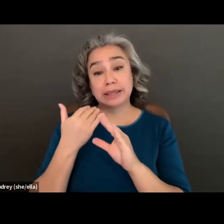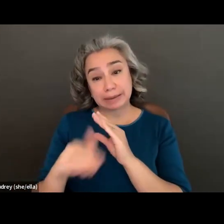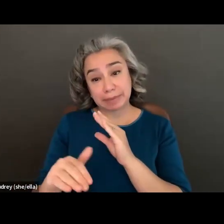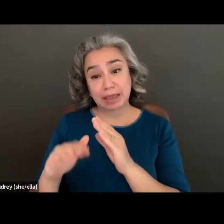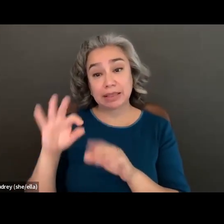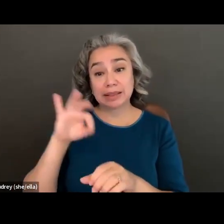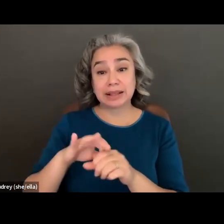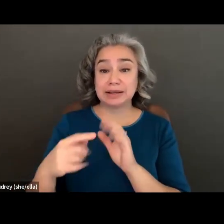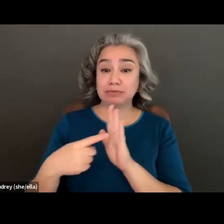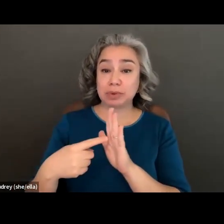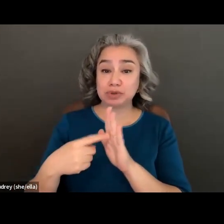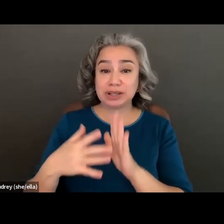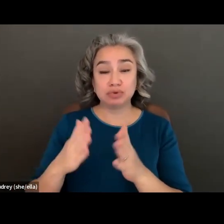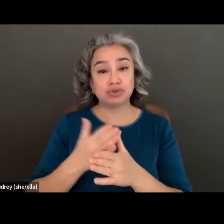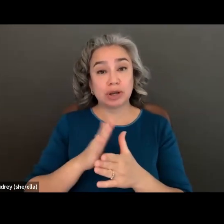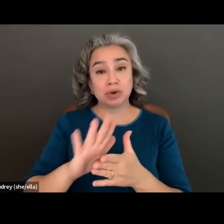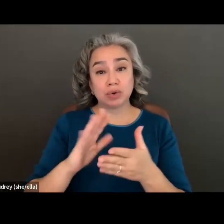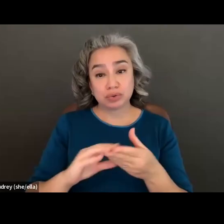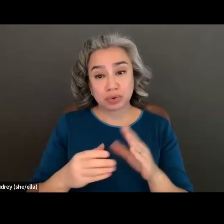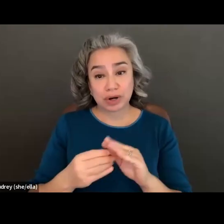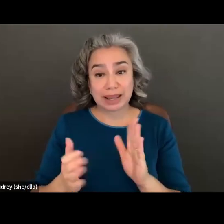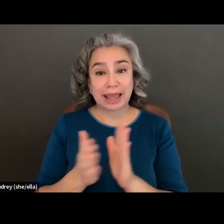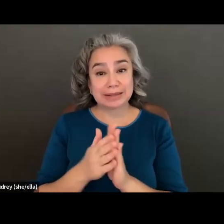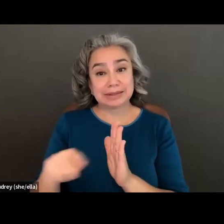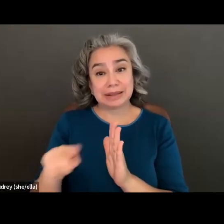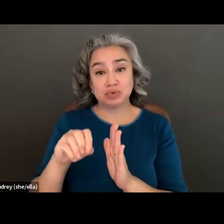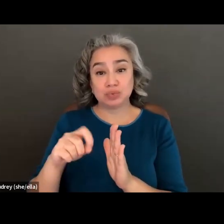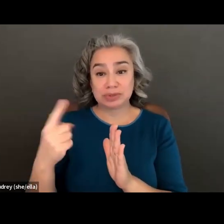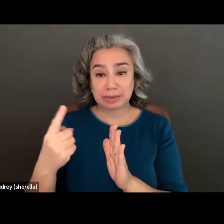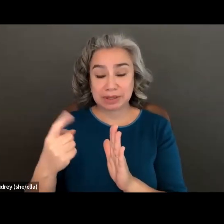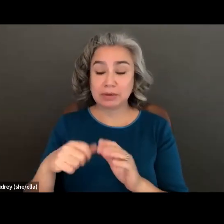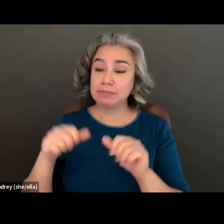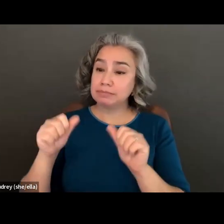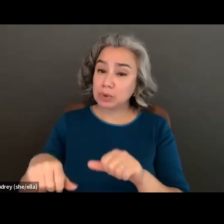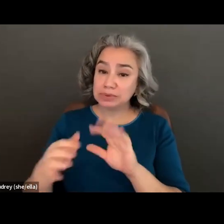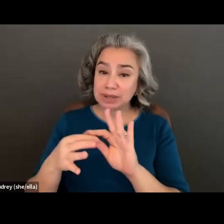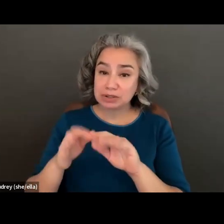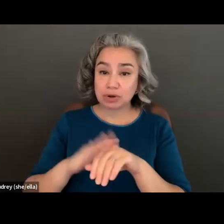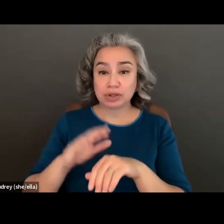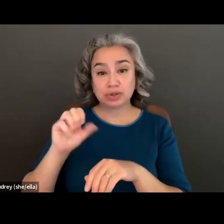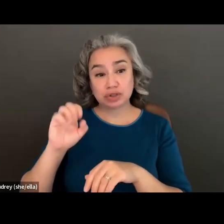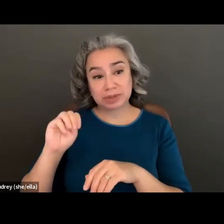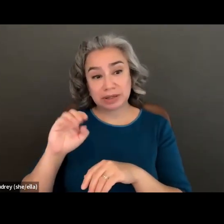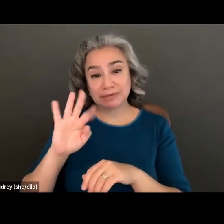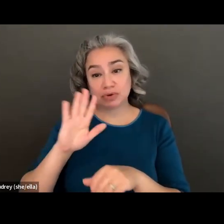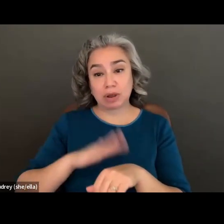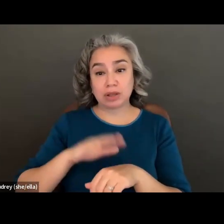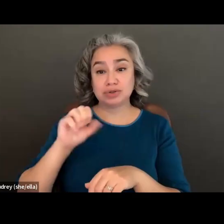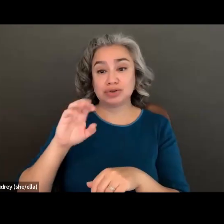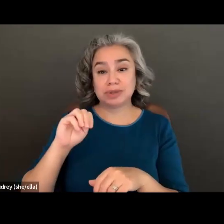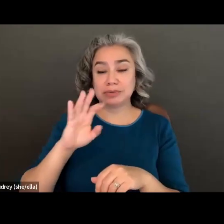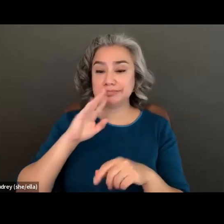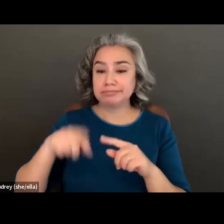elected representatives to tell your story and ask them to do something. You can post a message on social media if you're on social media